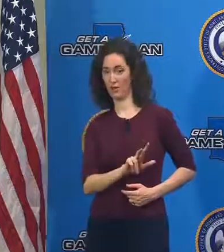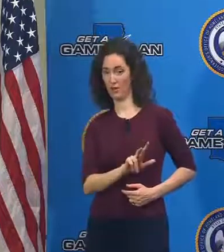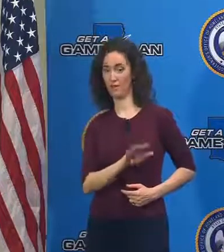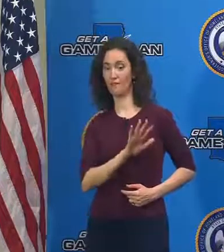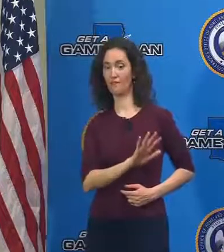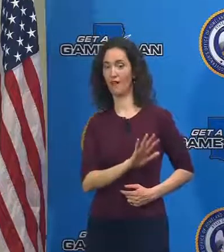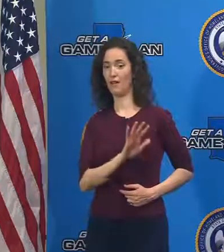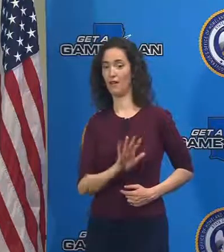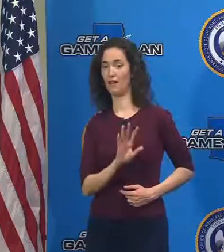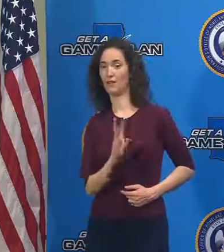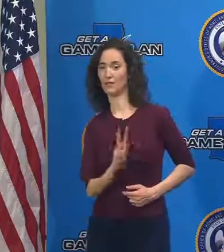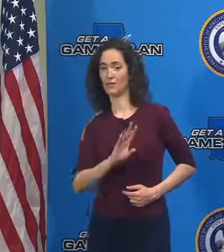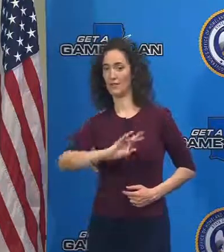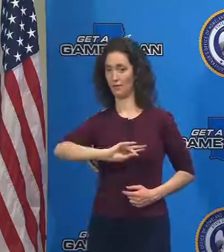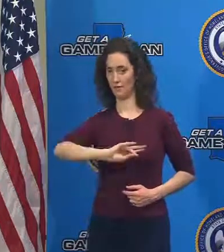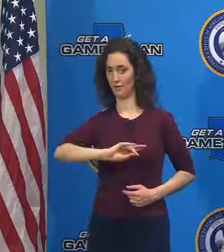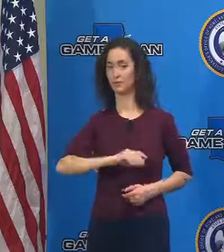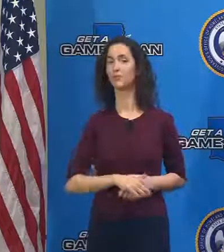866-783-5567.